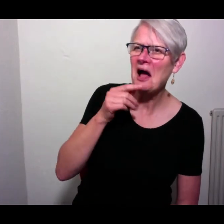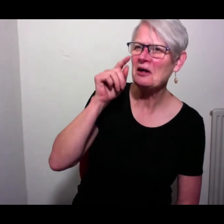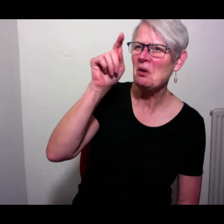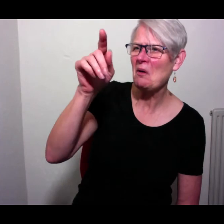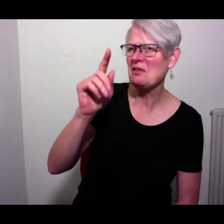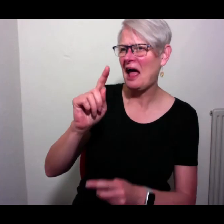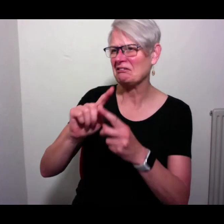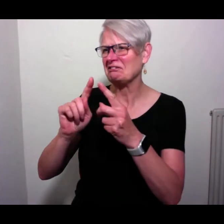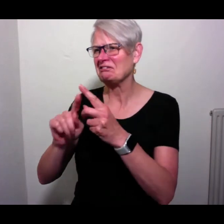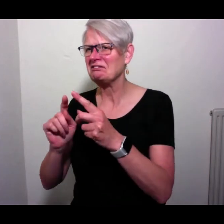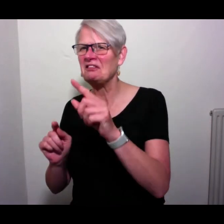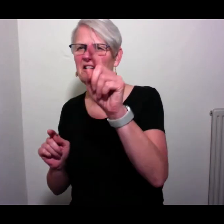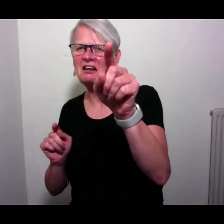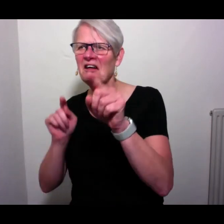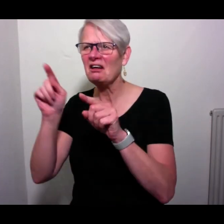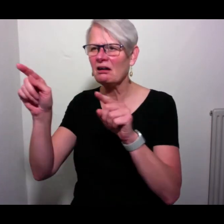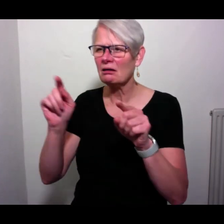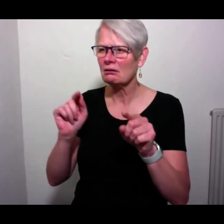gallstone, the ingrown toenail.